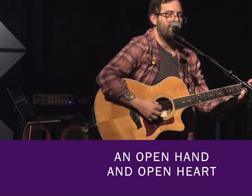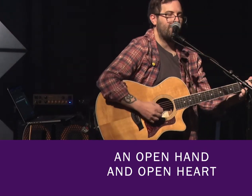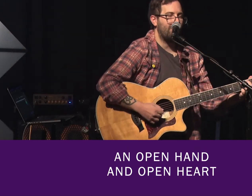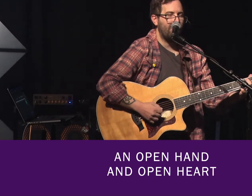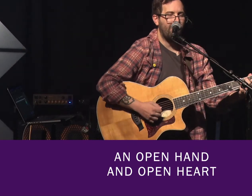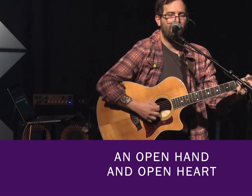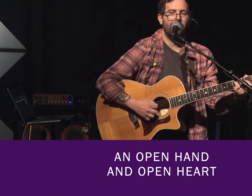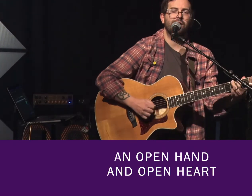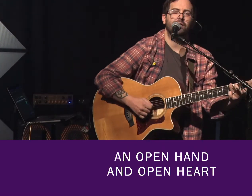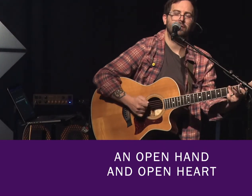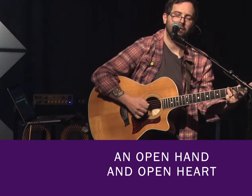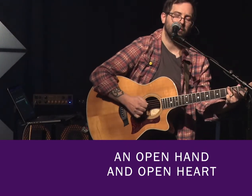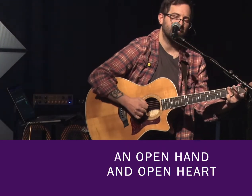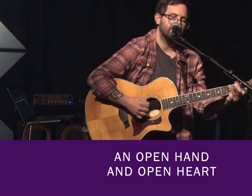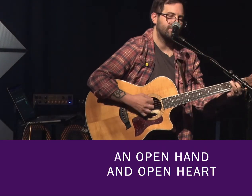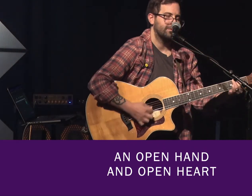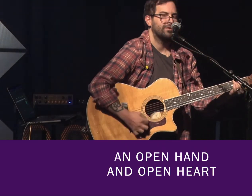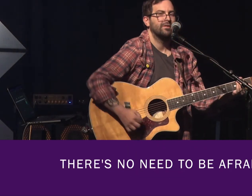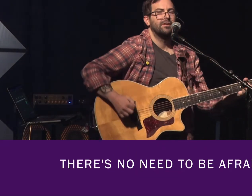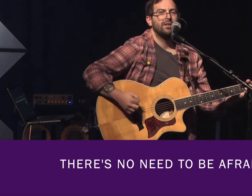open heart.